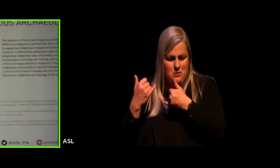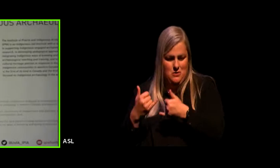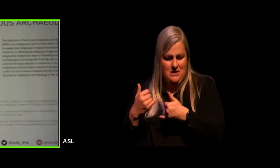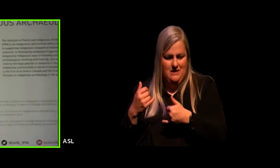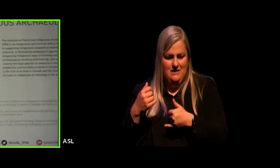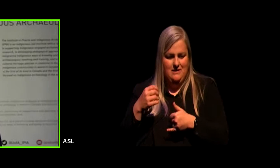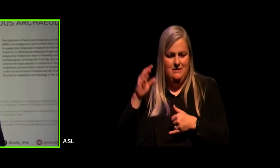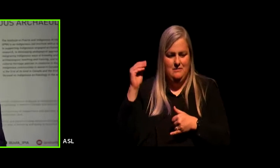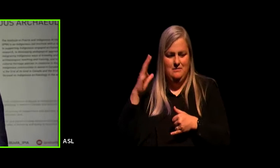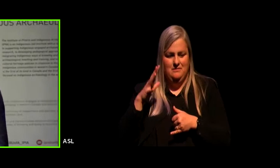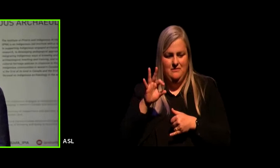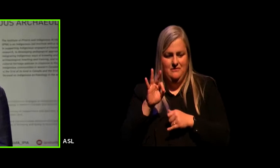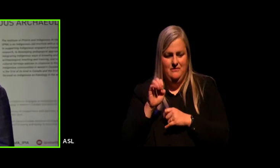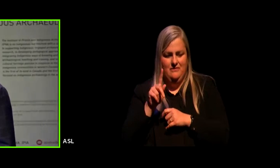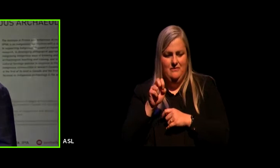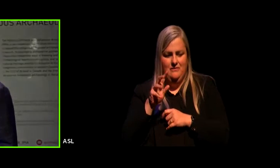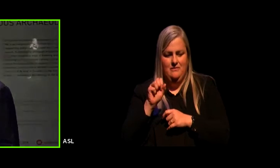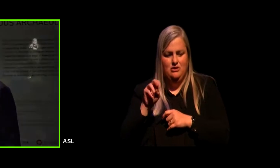come up, yes.